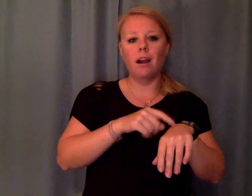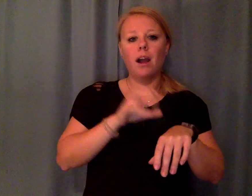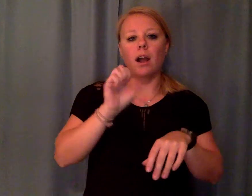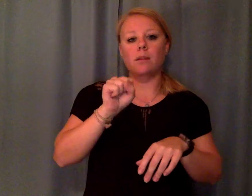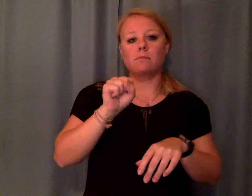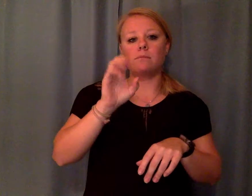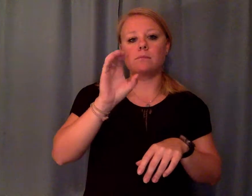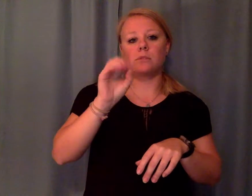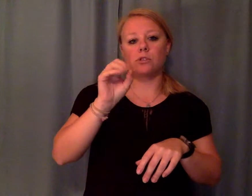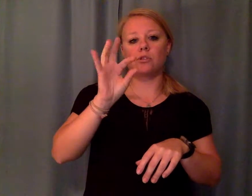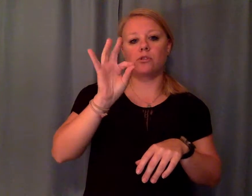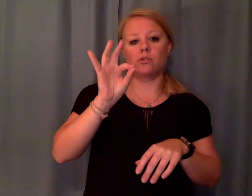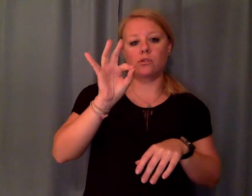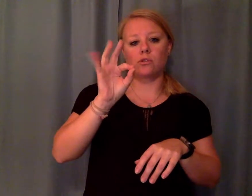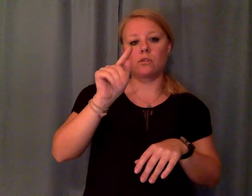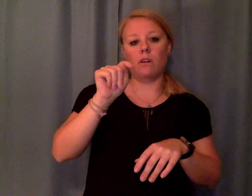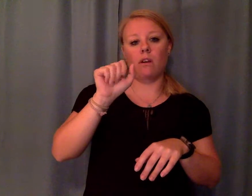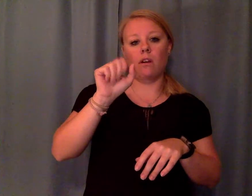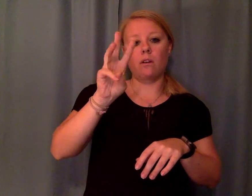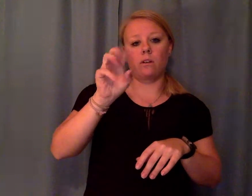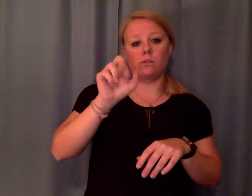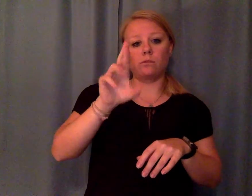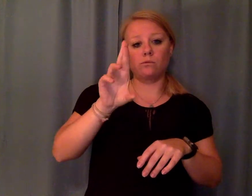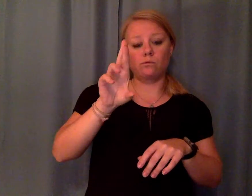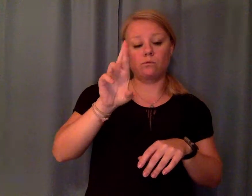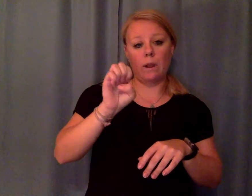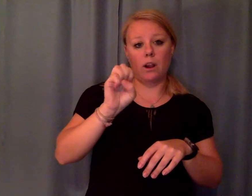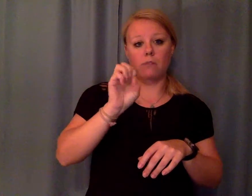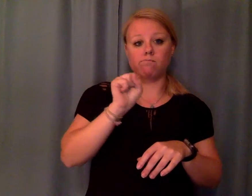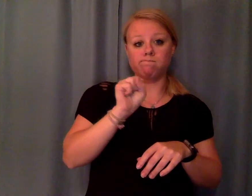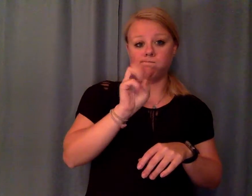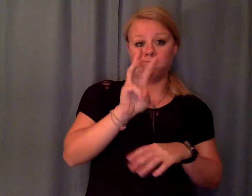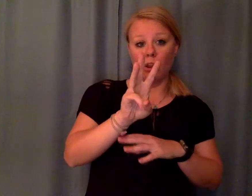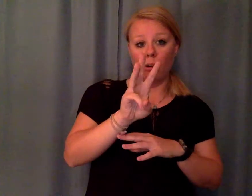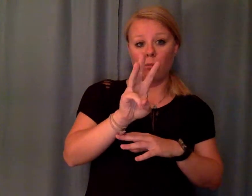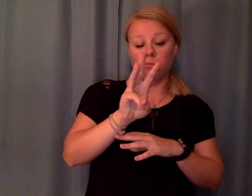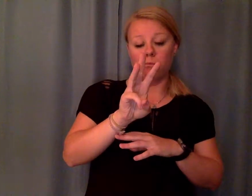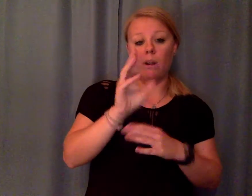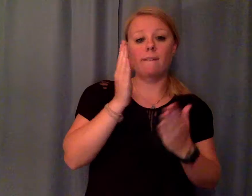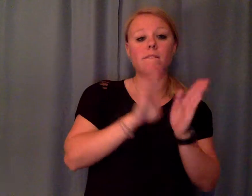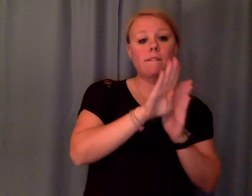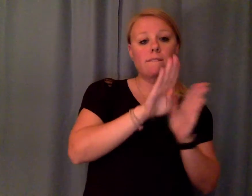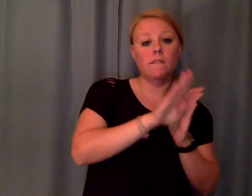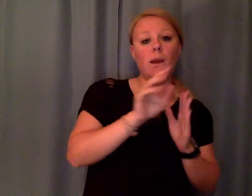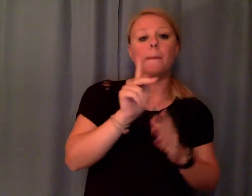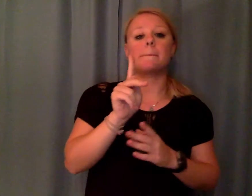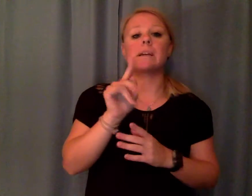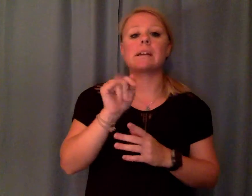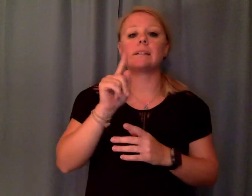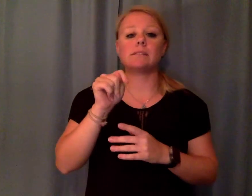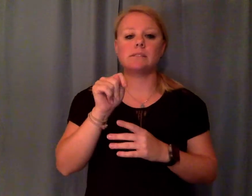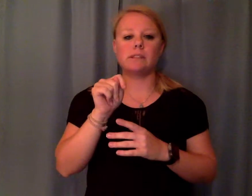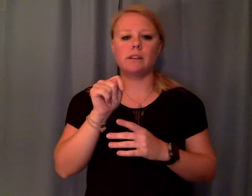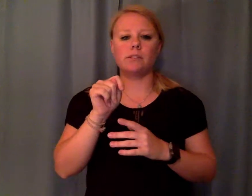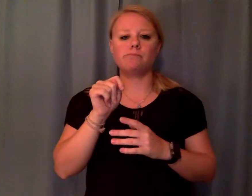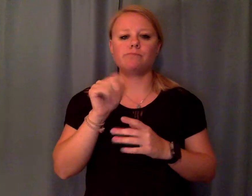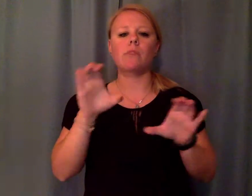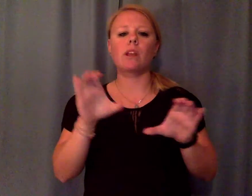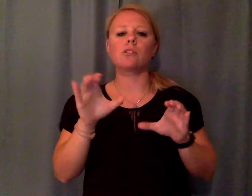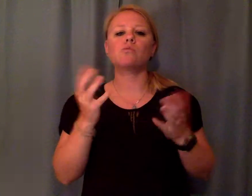Development Kit is a suite of tools for creating and programming an iPhone app. This opened up a whole